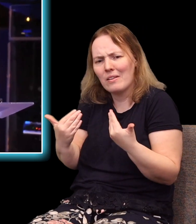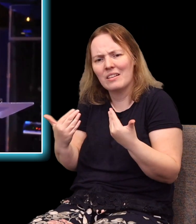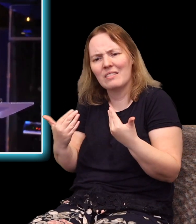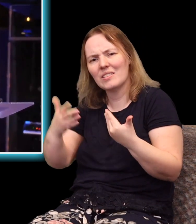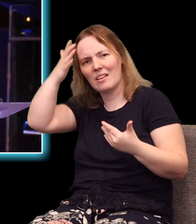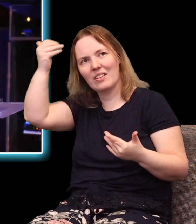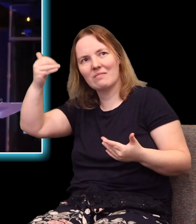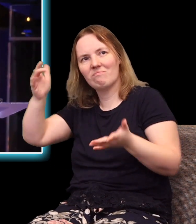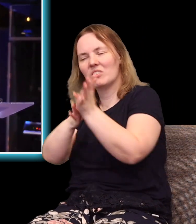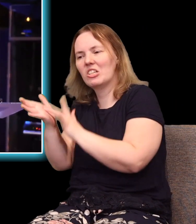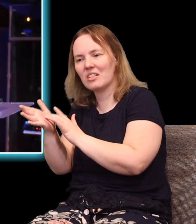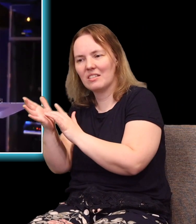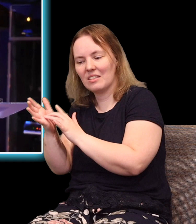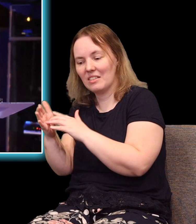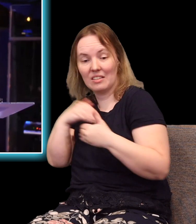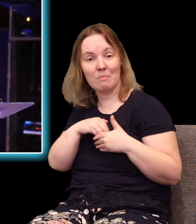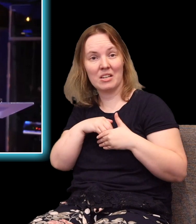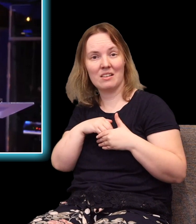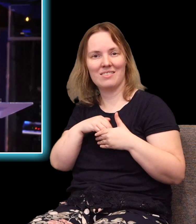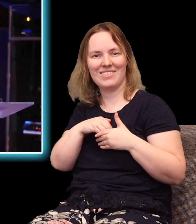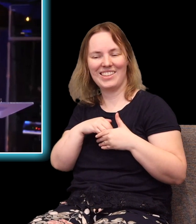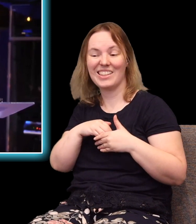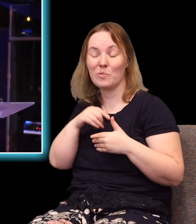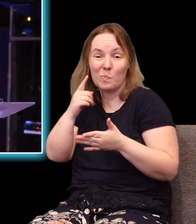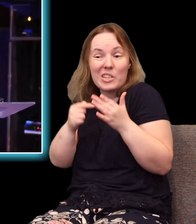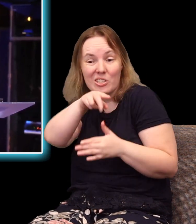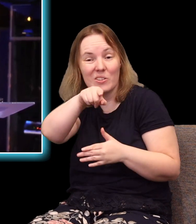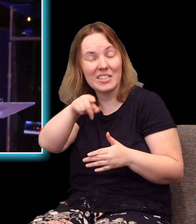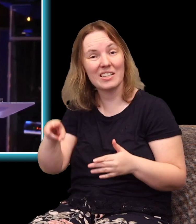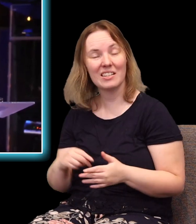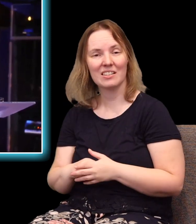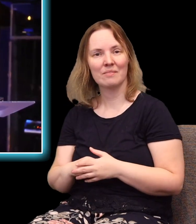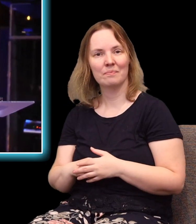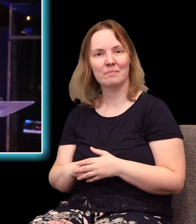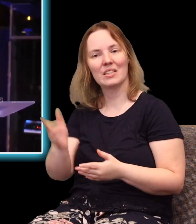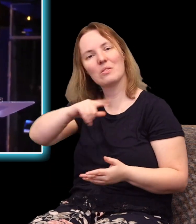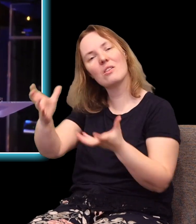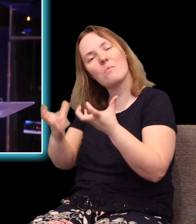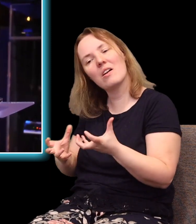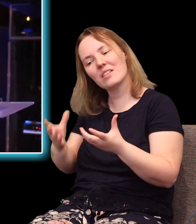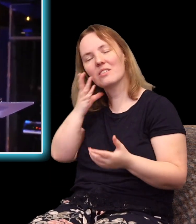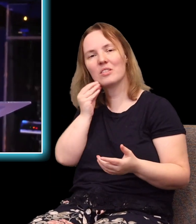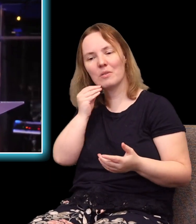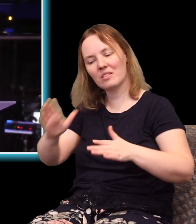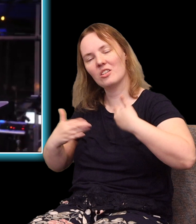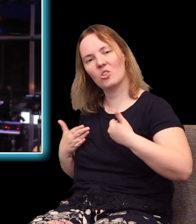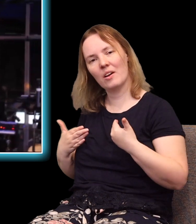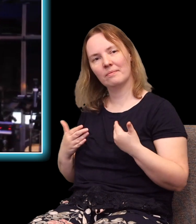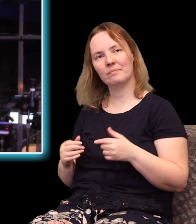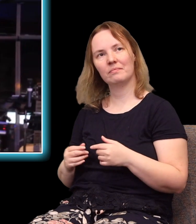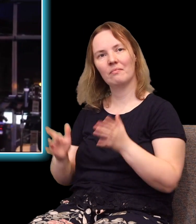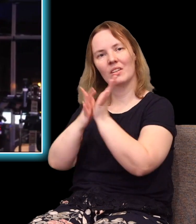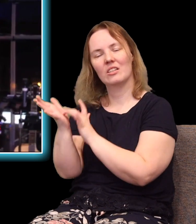may be? Oh, I forgot. Yes, Jesus is in me. He kind of peeks out sometimes. You know, that's what you're seeing. But that's what the Lord wants us to